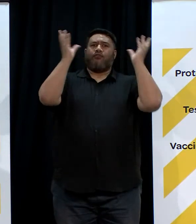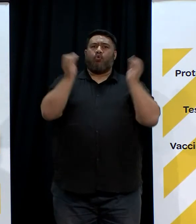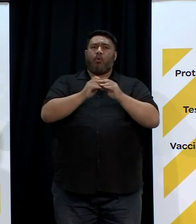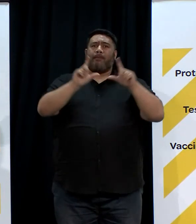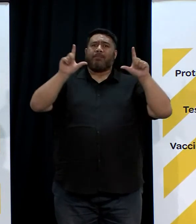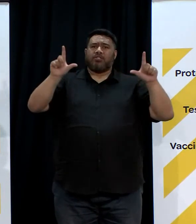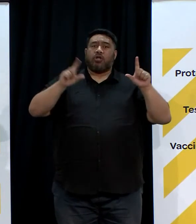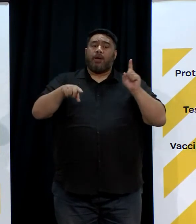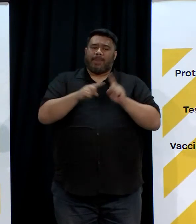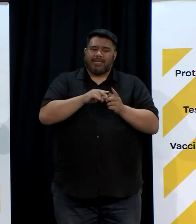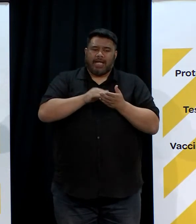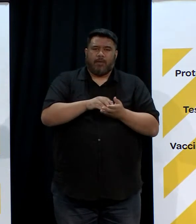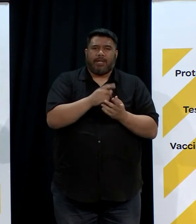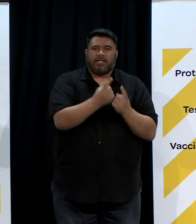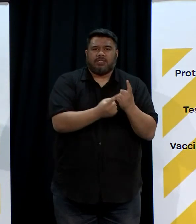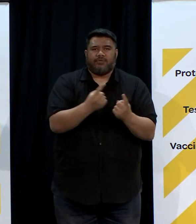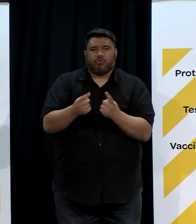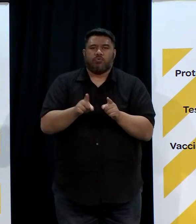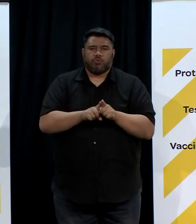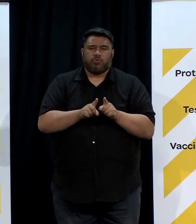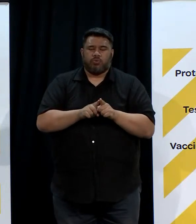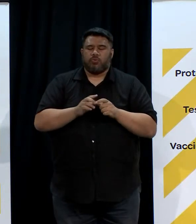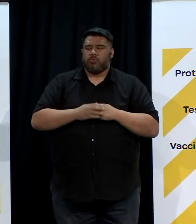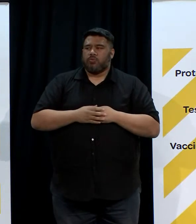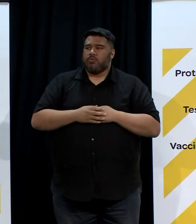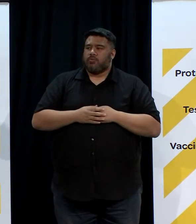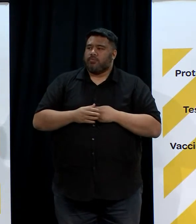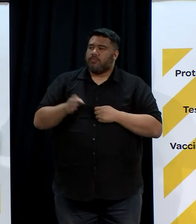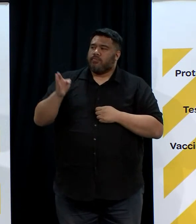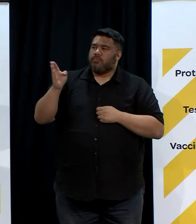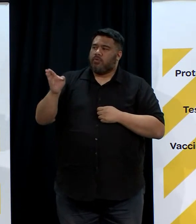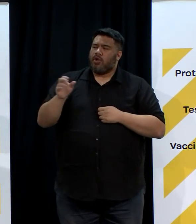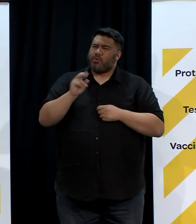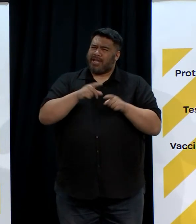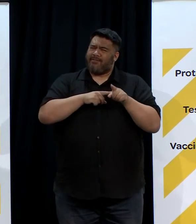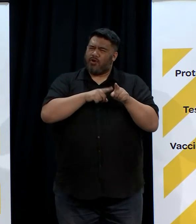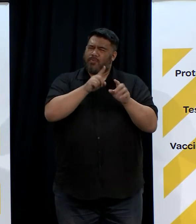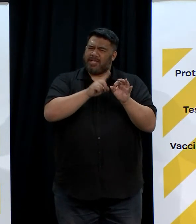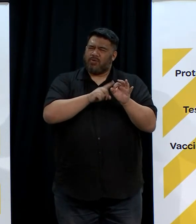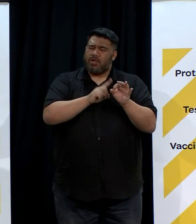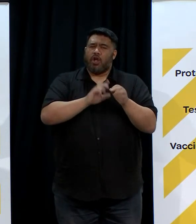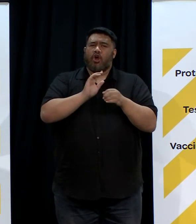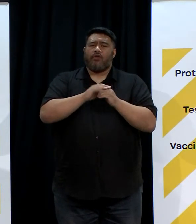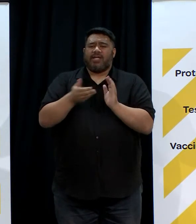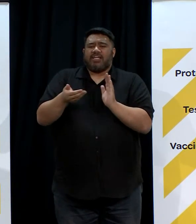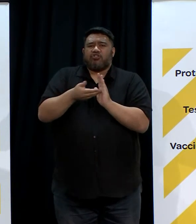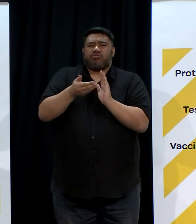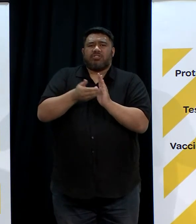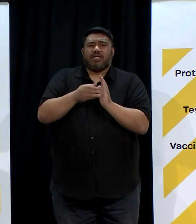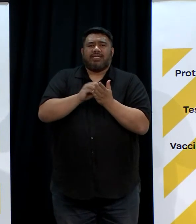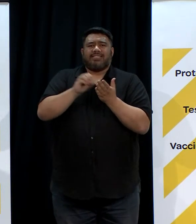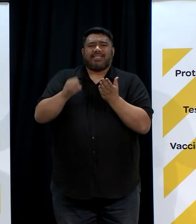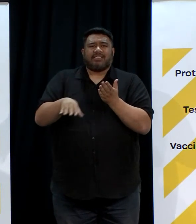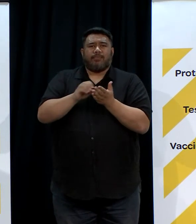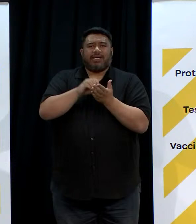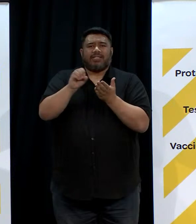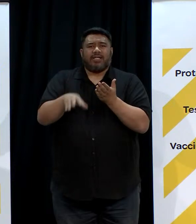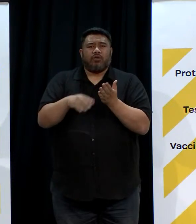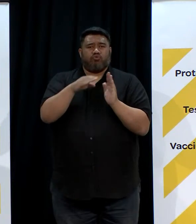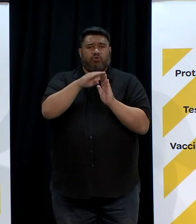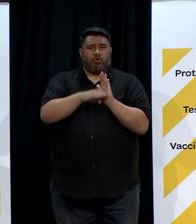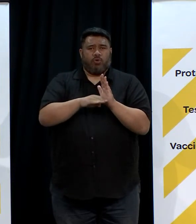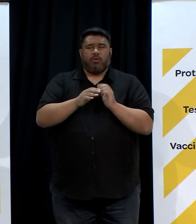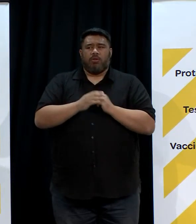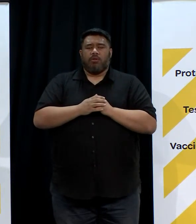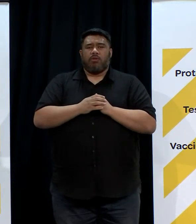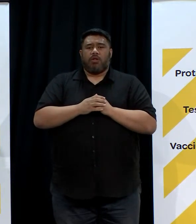at individuals. Down the back, and then a follow up on that. Just on interest deductibility rules as well. That rule change is